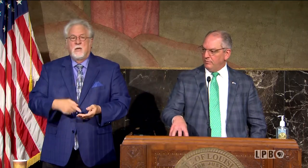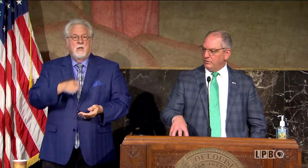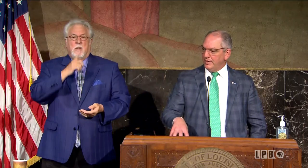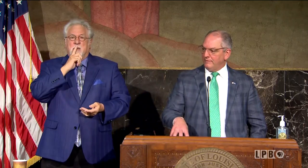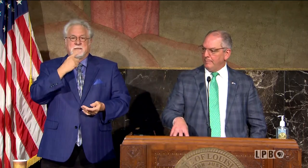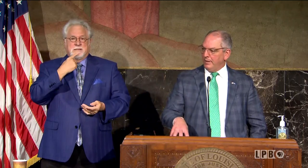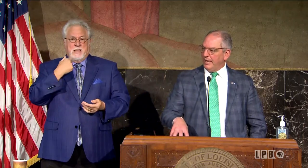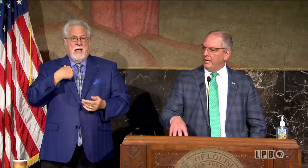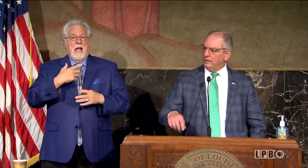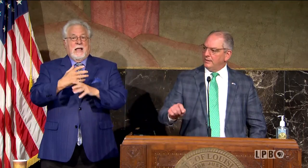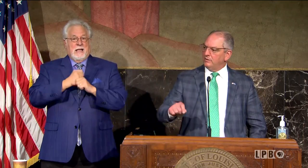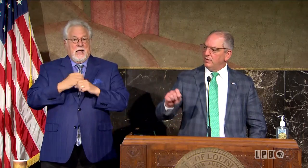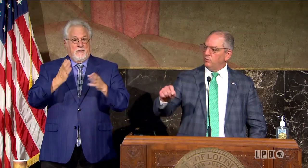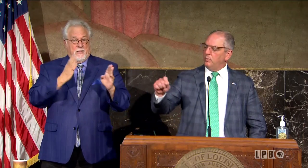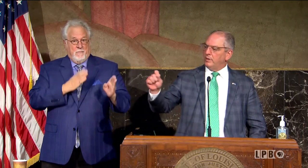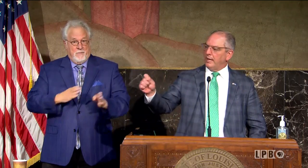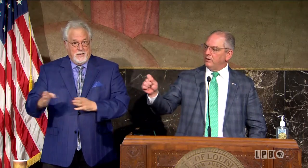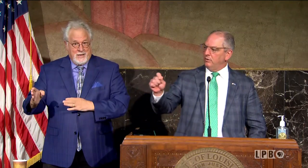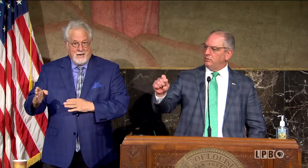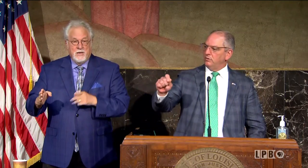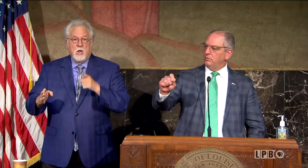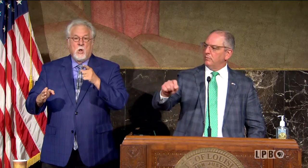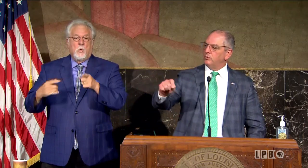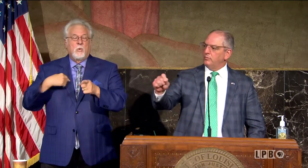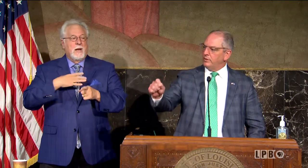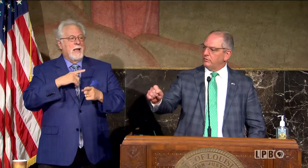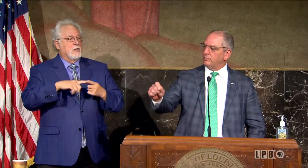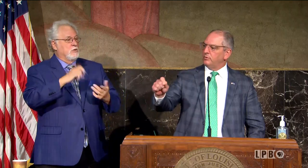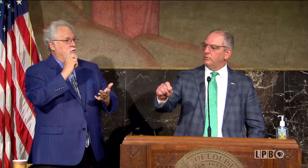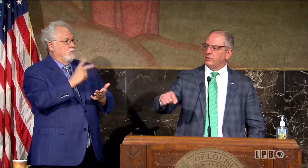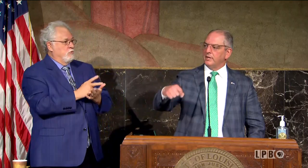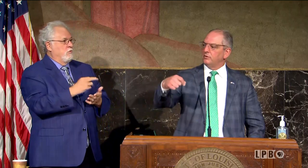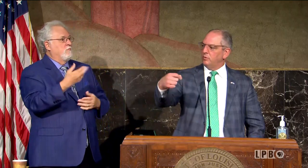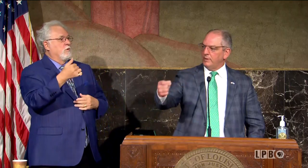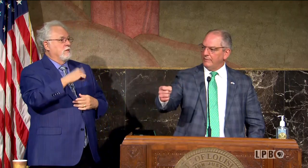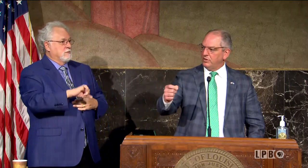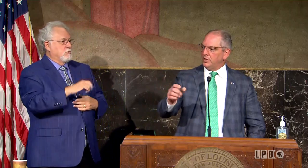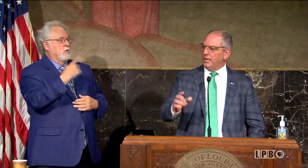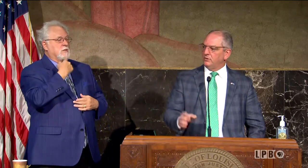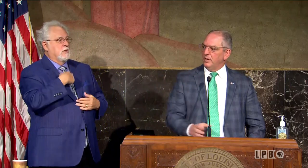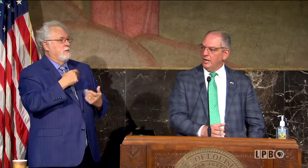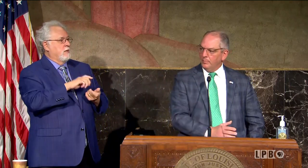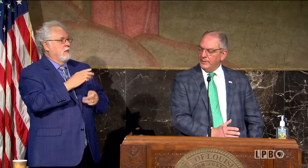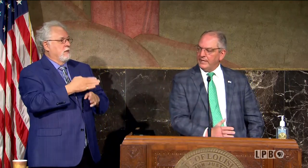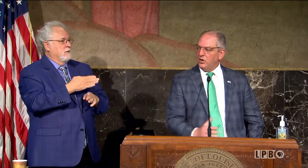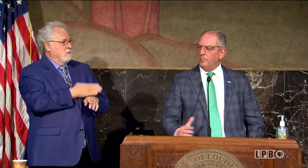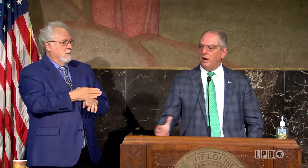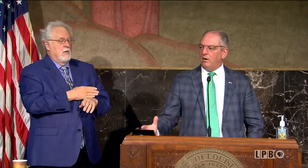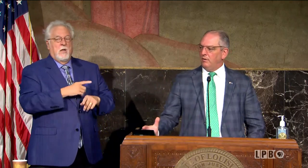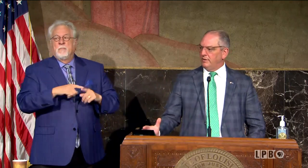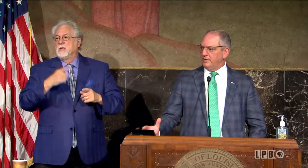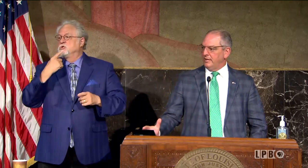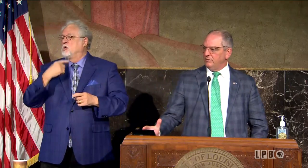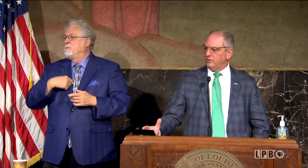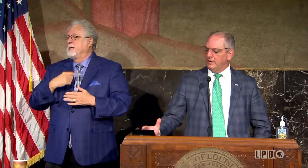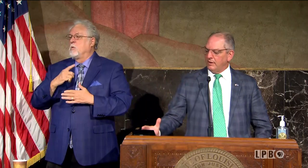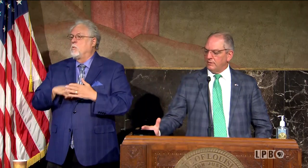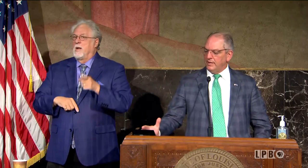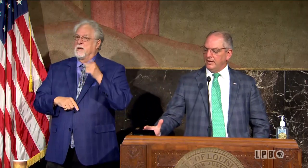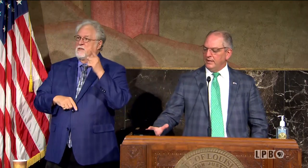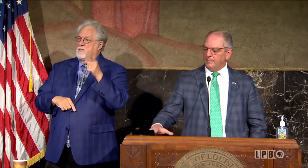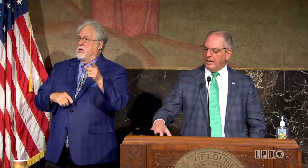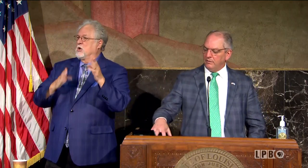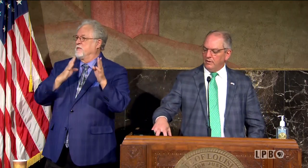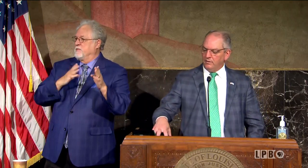that I received a plan that they said we would like you to approve or disapprove or tell us what we have to change. But they told me all the things that